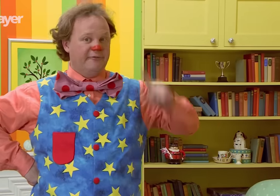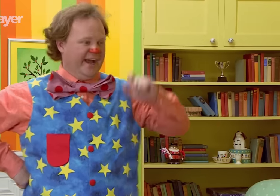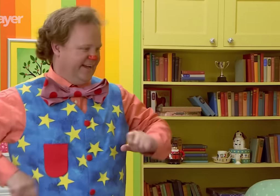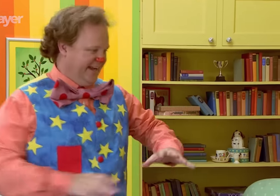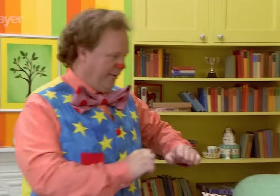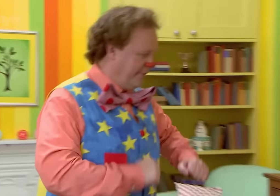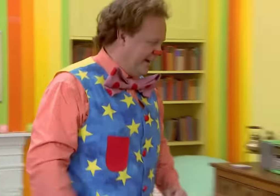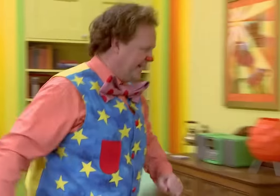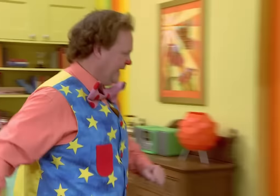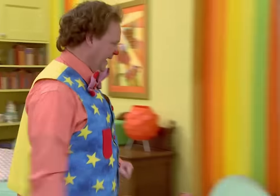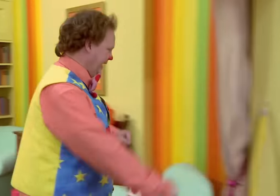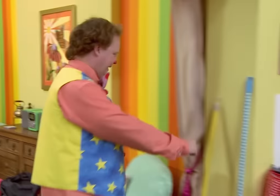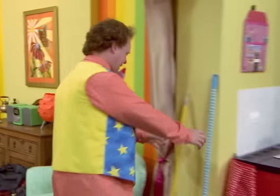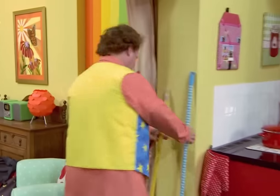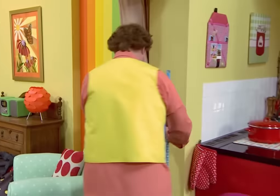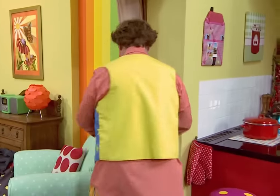right. Now, what I need... Here we go.